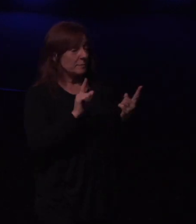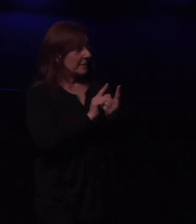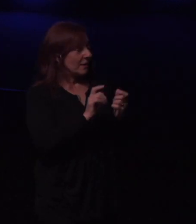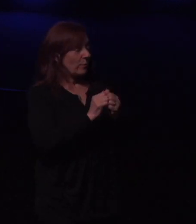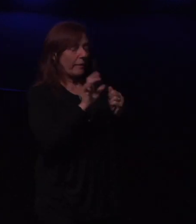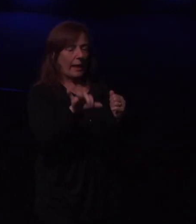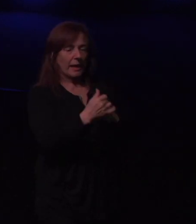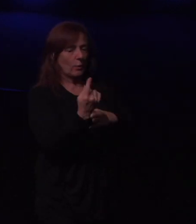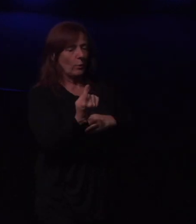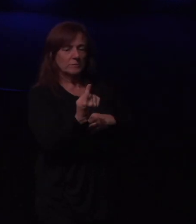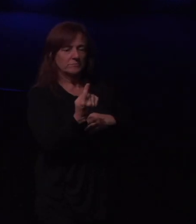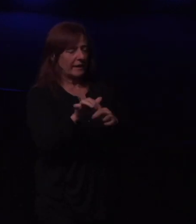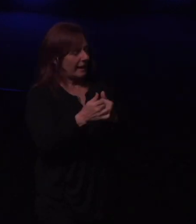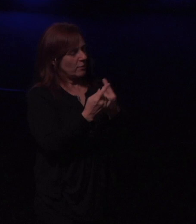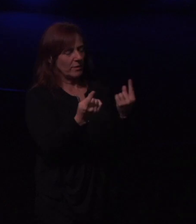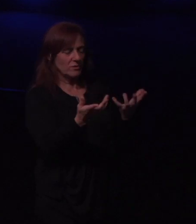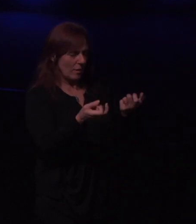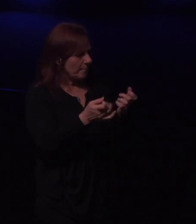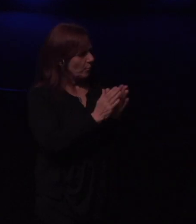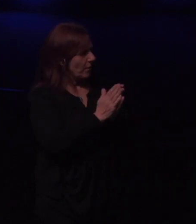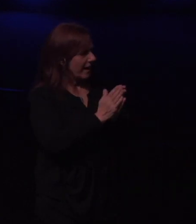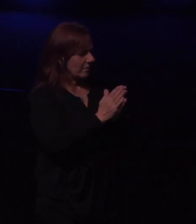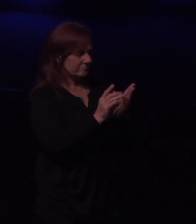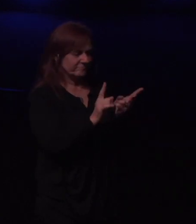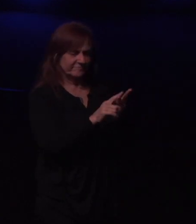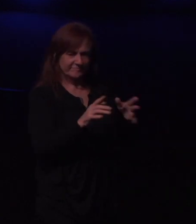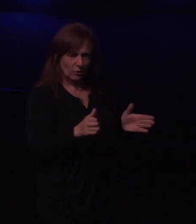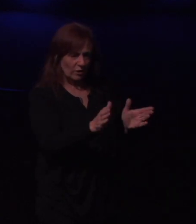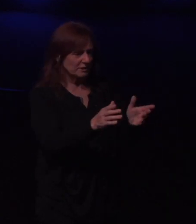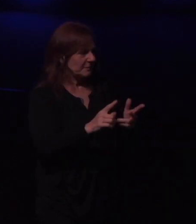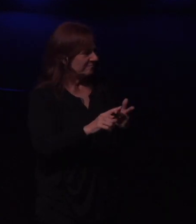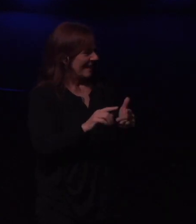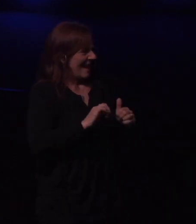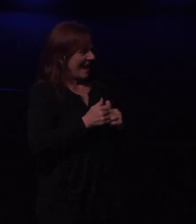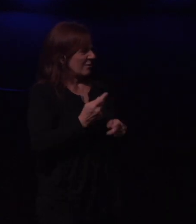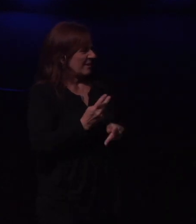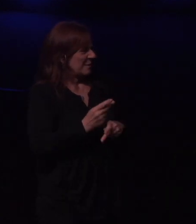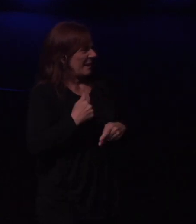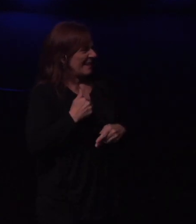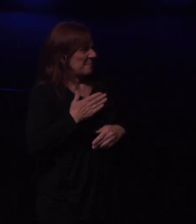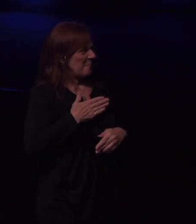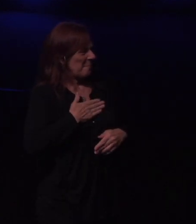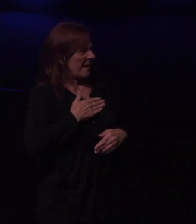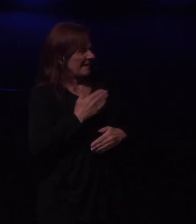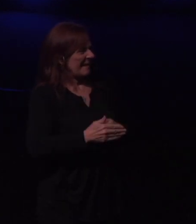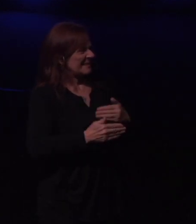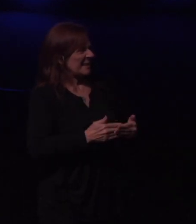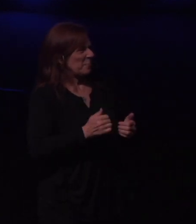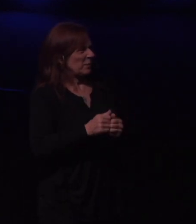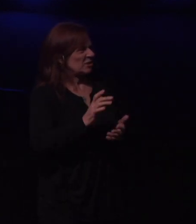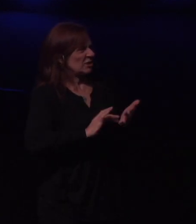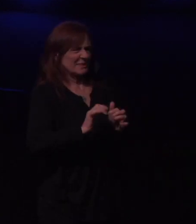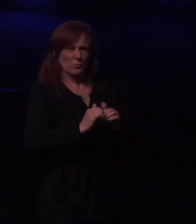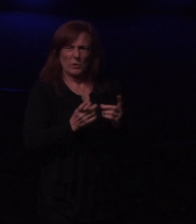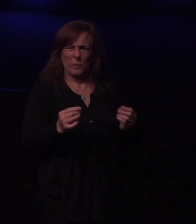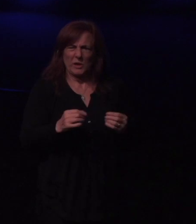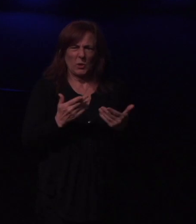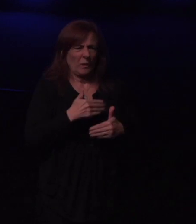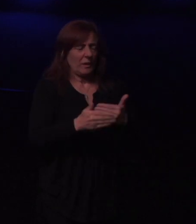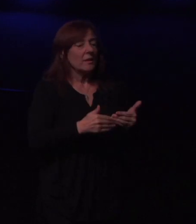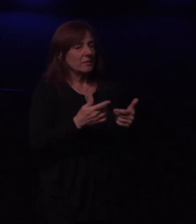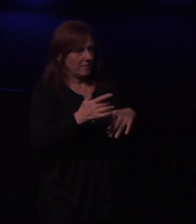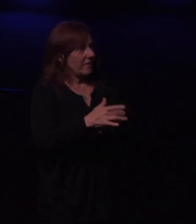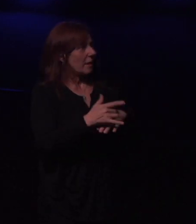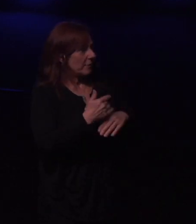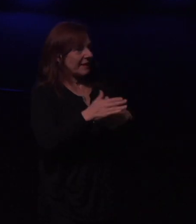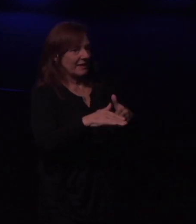anyone who needs prayer, who needs encouragement, who wants to visit about how to take their next step with Jesus. They're always available at the end of the